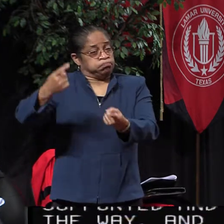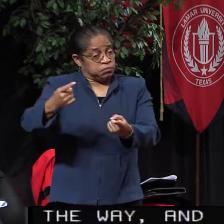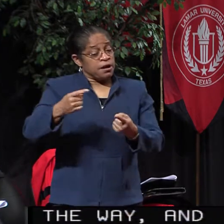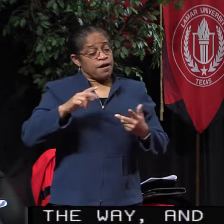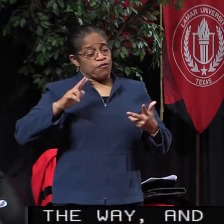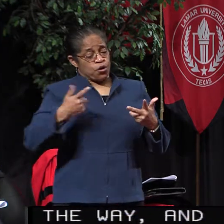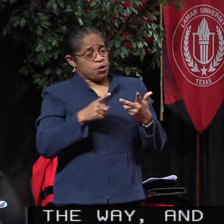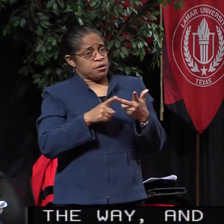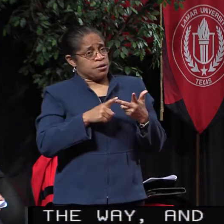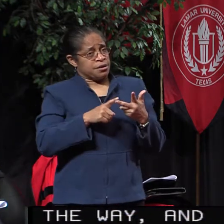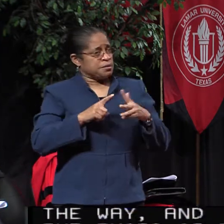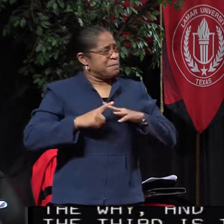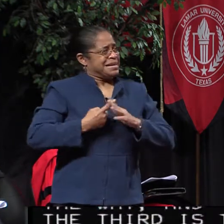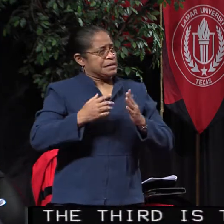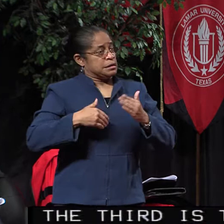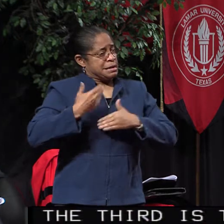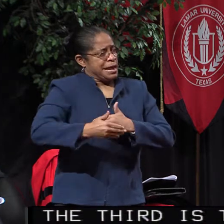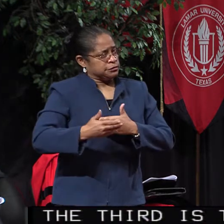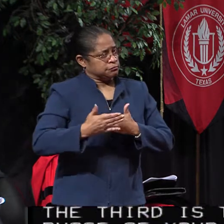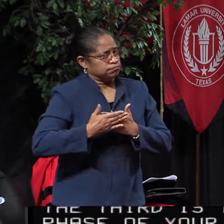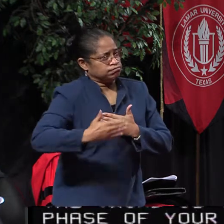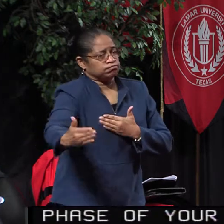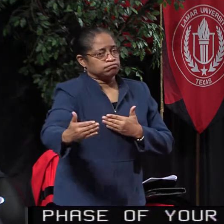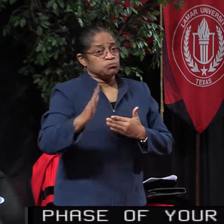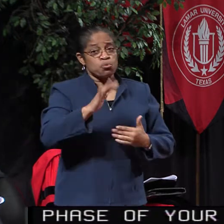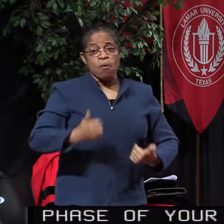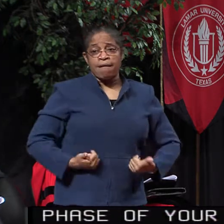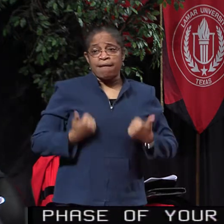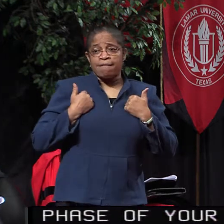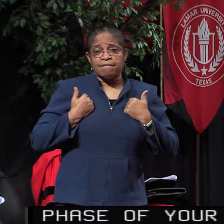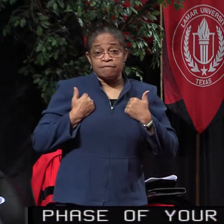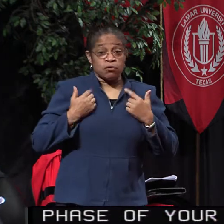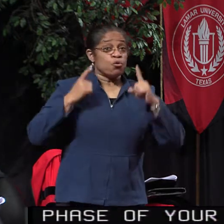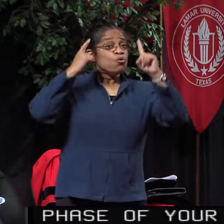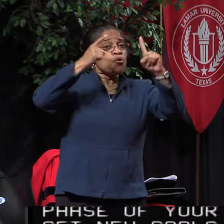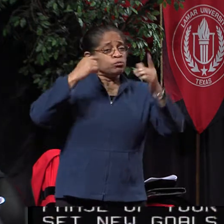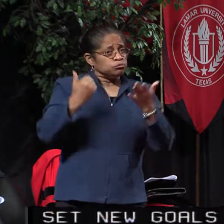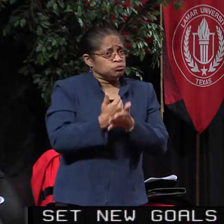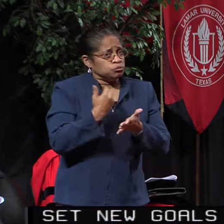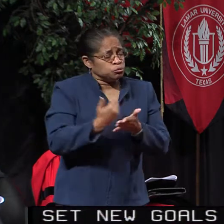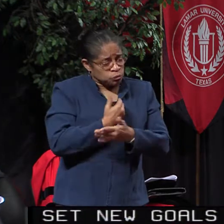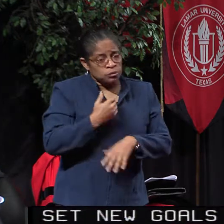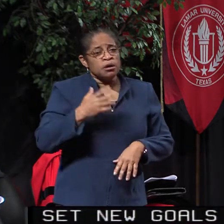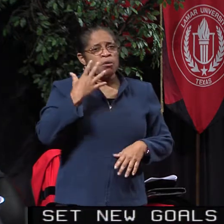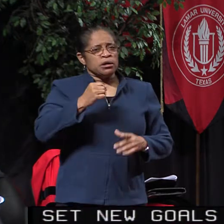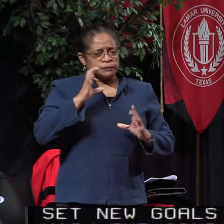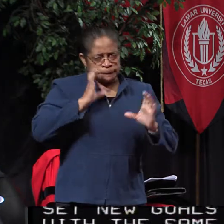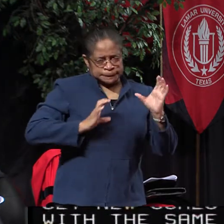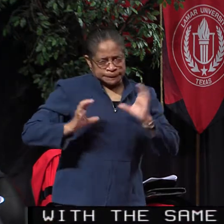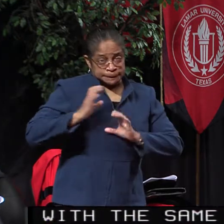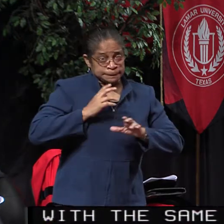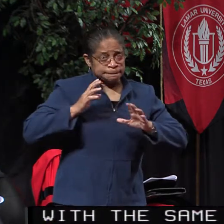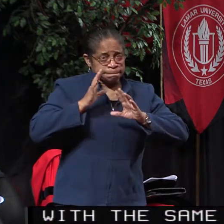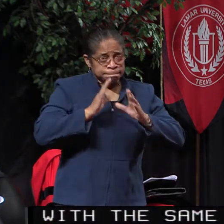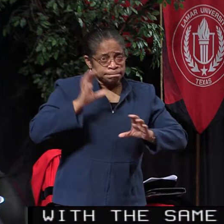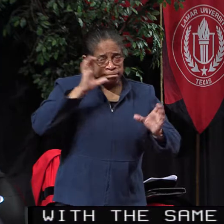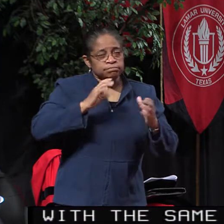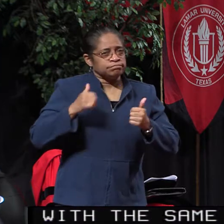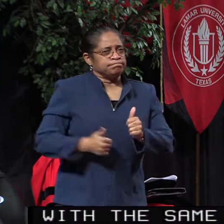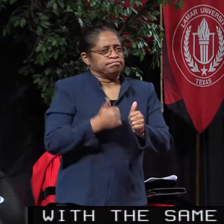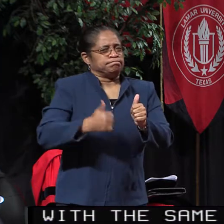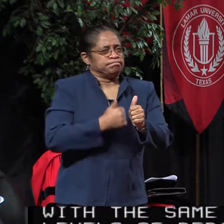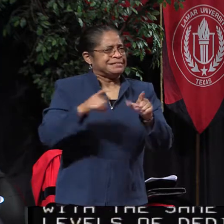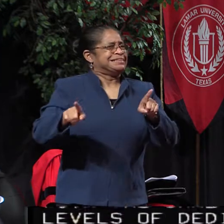to begin the next phase of your life. You will set new goals and pursue them with the same or even higher levels of